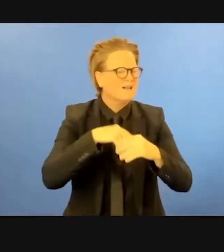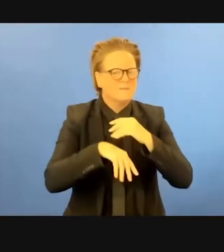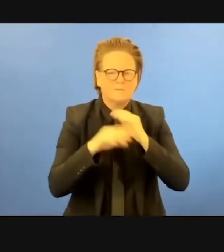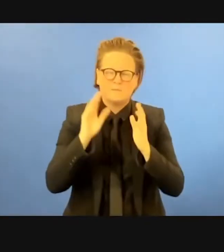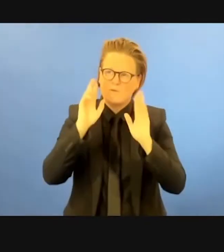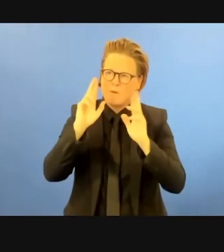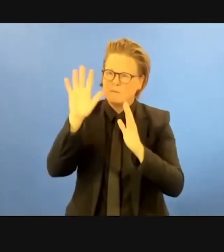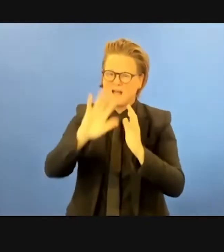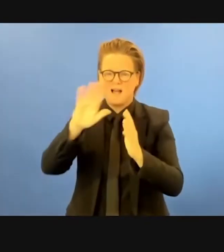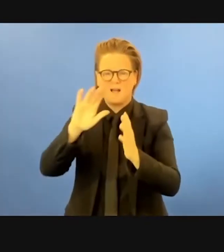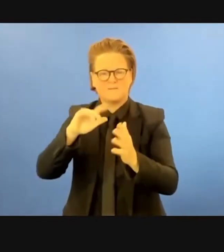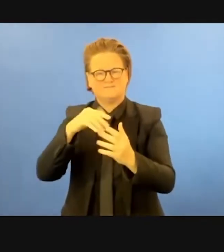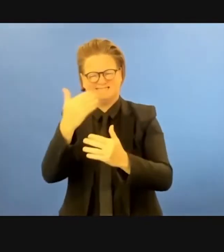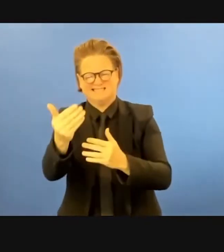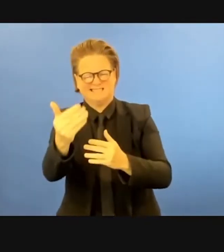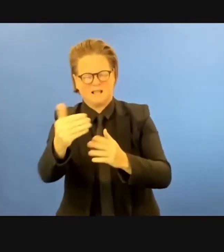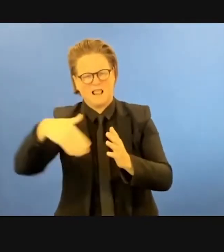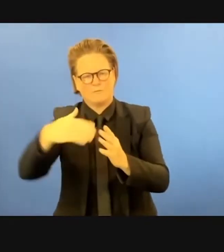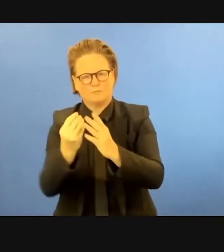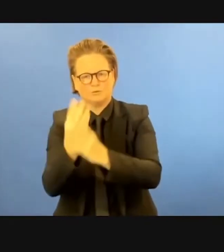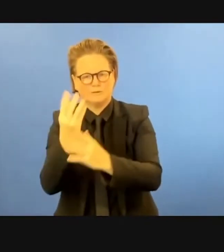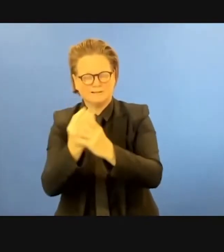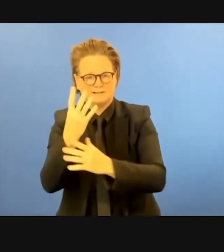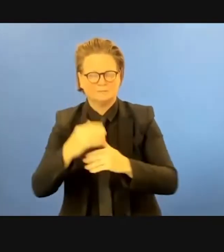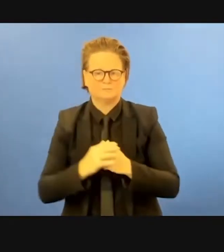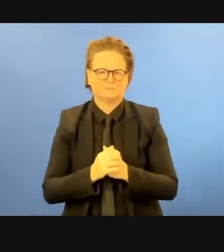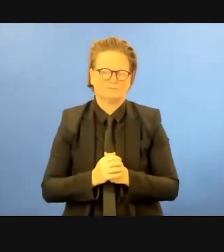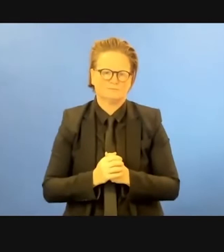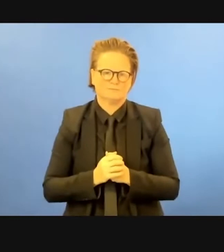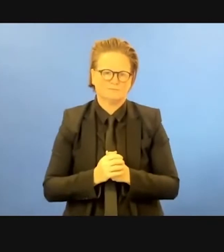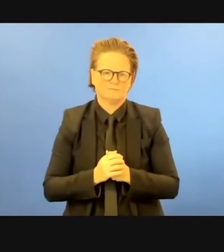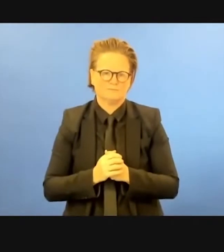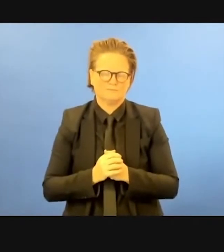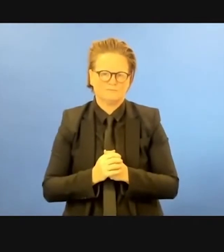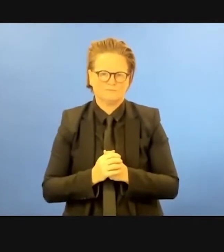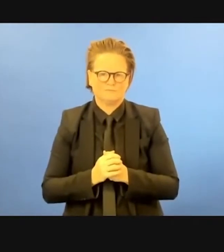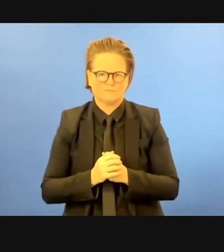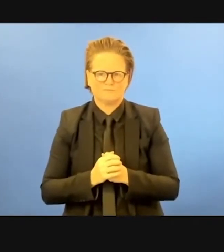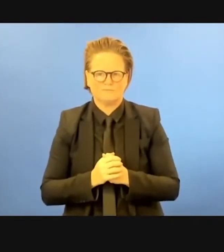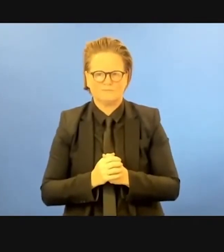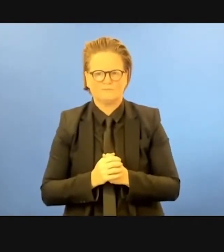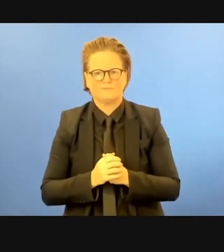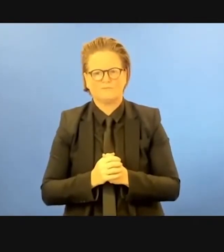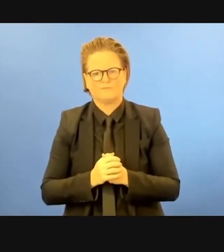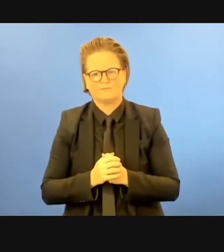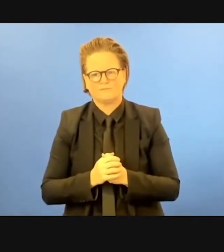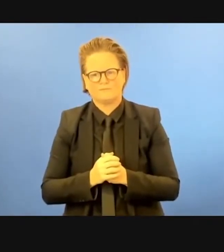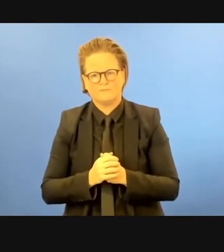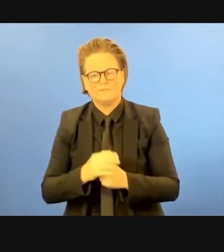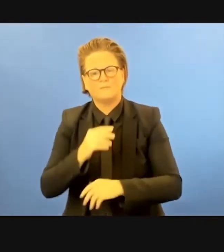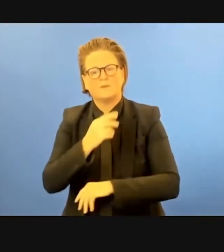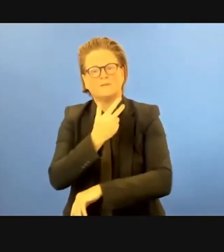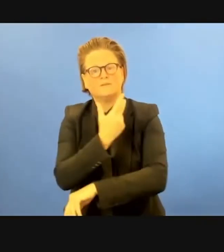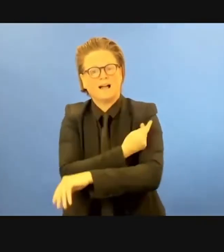All right. There's a question about the effect of the vaccines on those with underlying conditions. Can